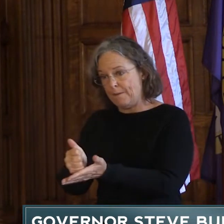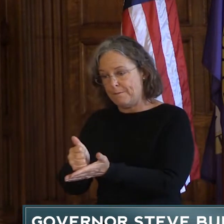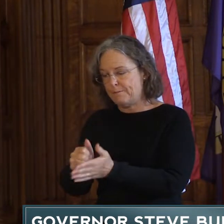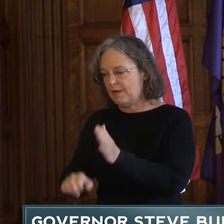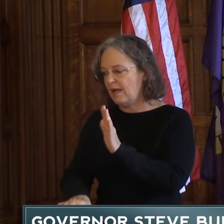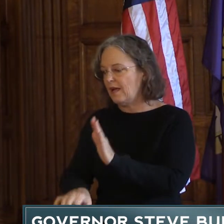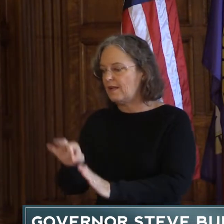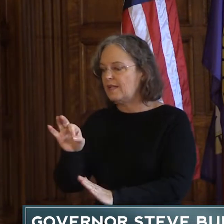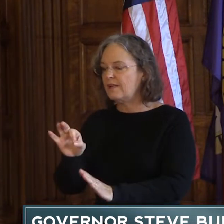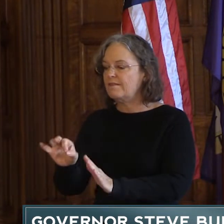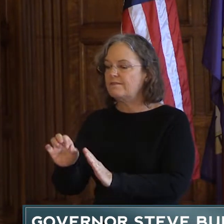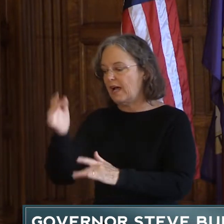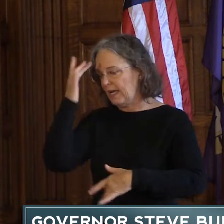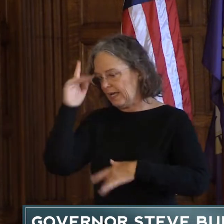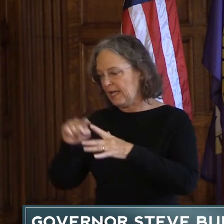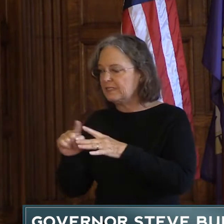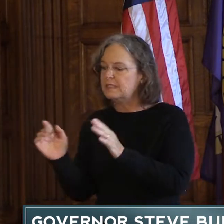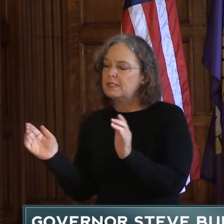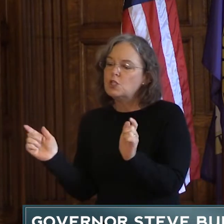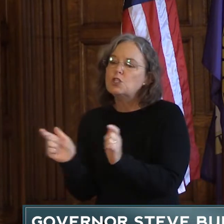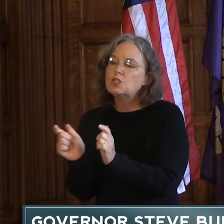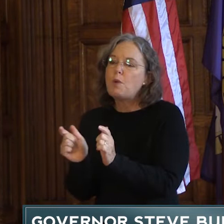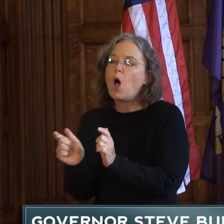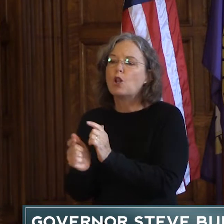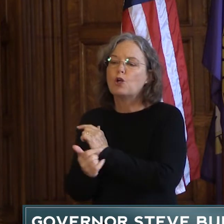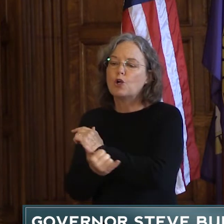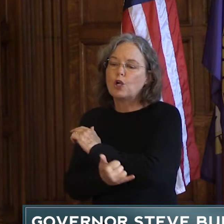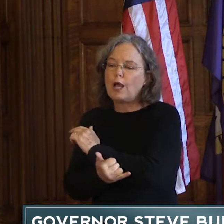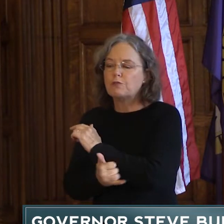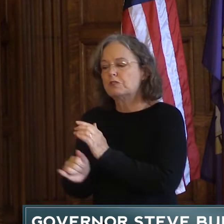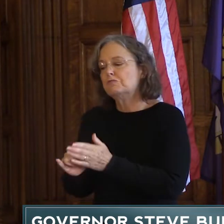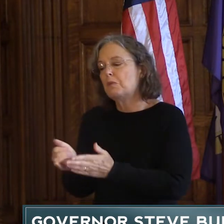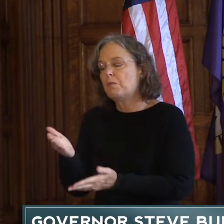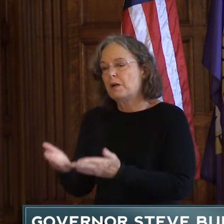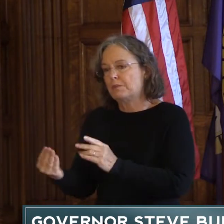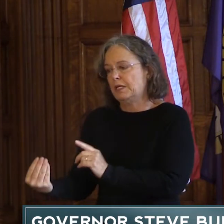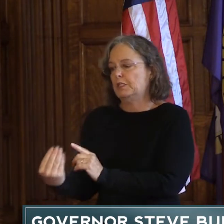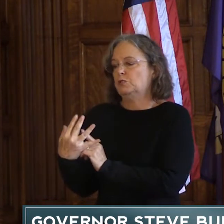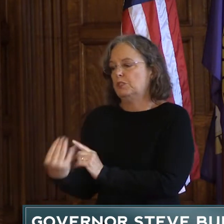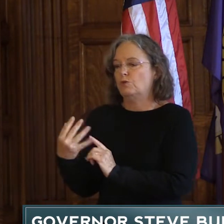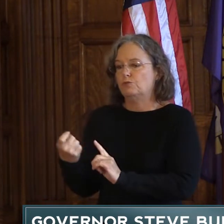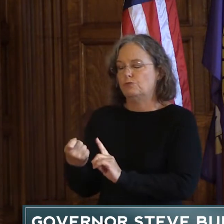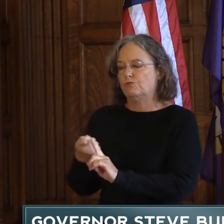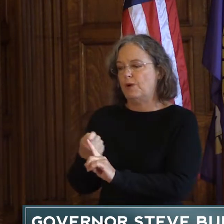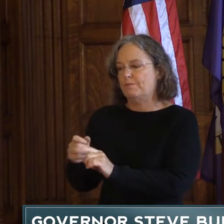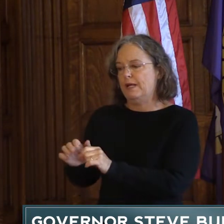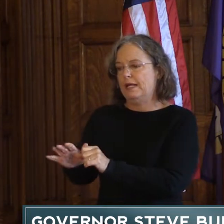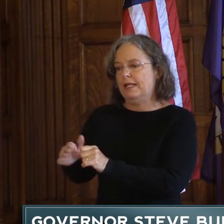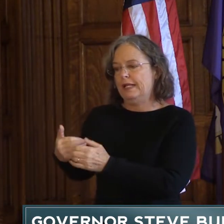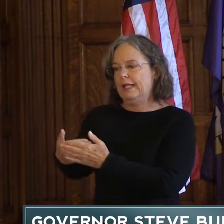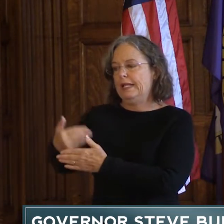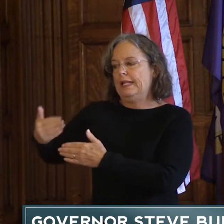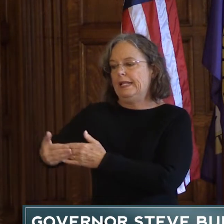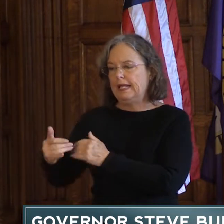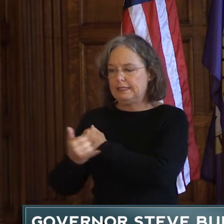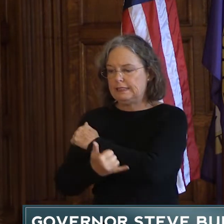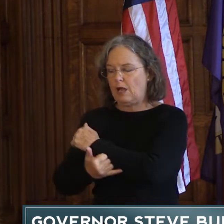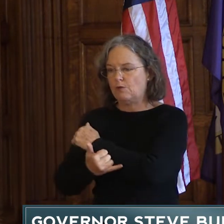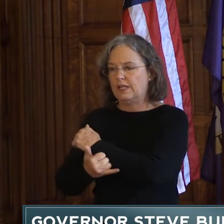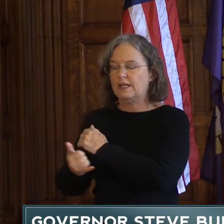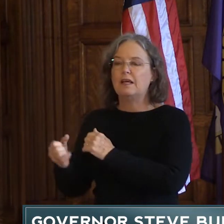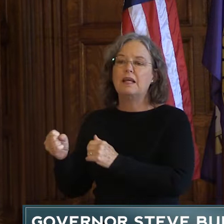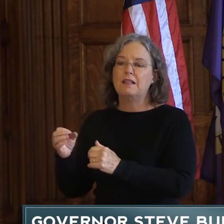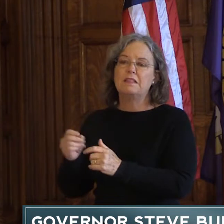smaller counties who likely were exposed to individuals in neighboring counties, thus reducing the potential